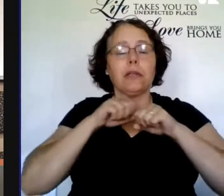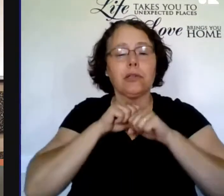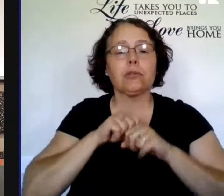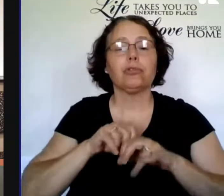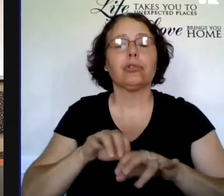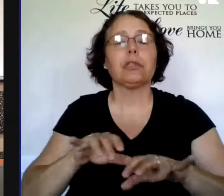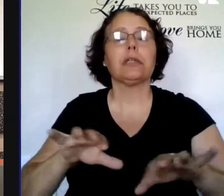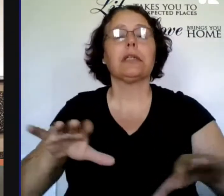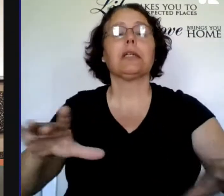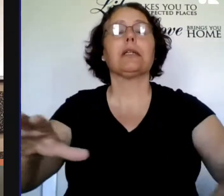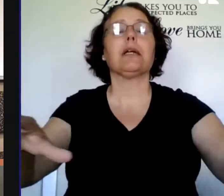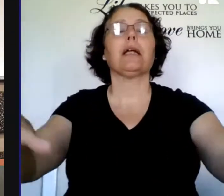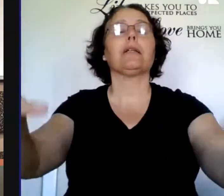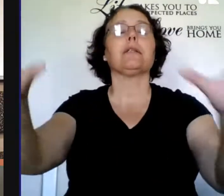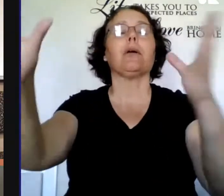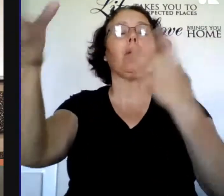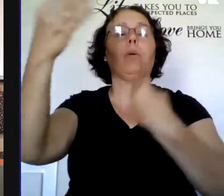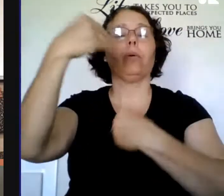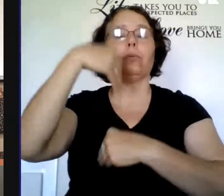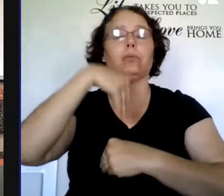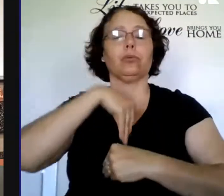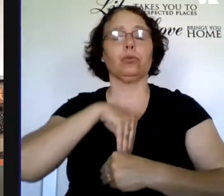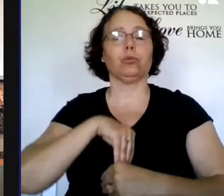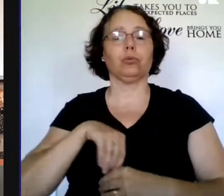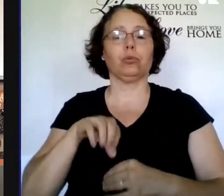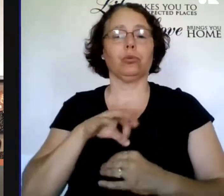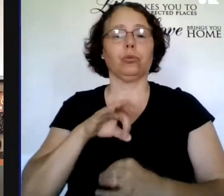an ocean in my soul.